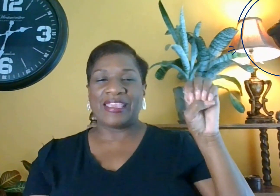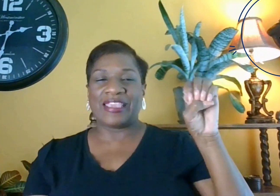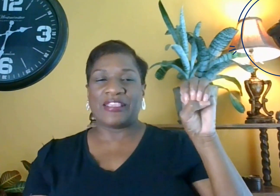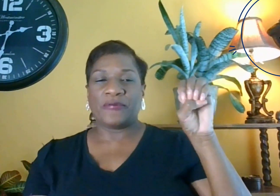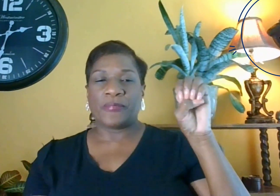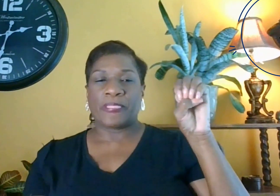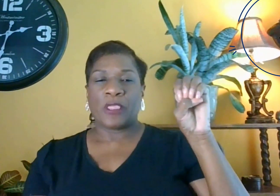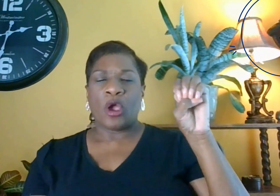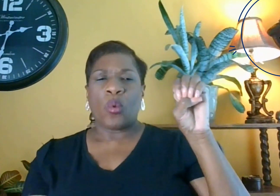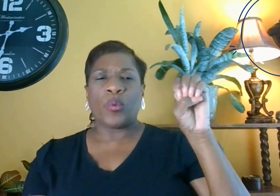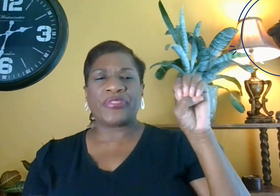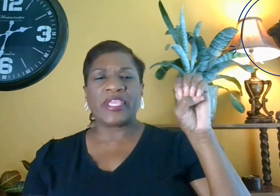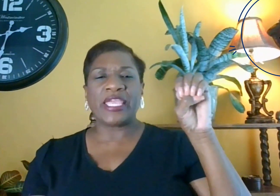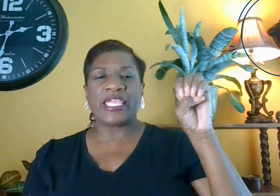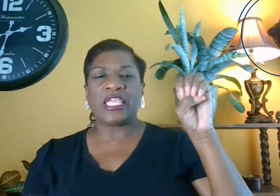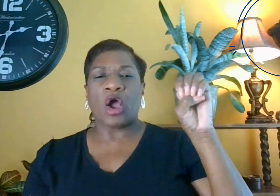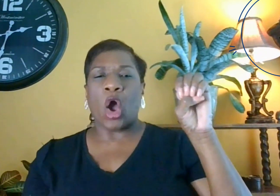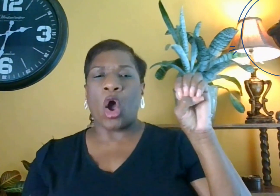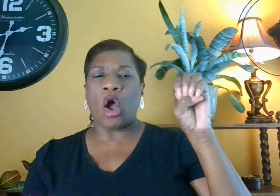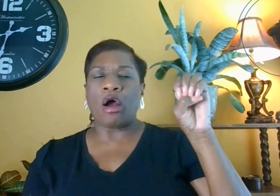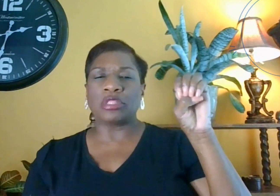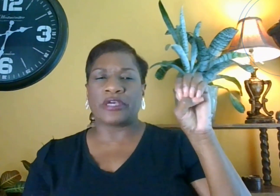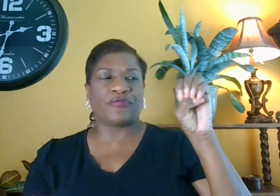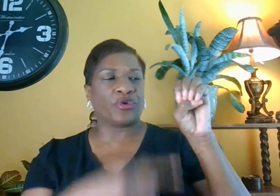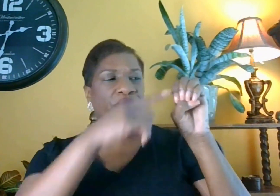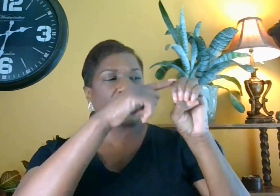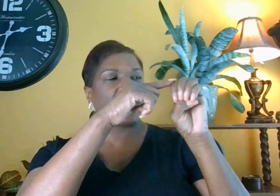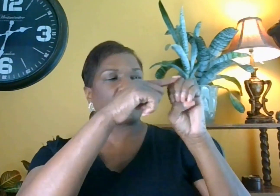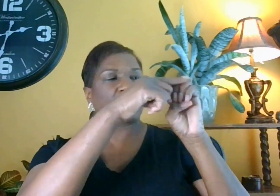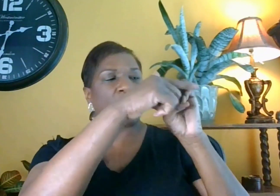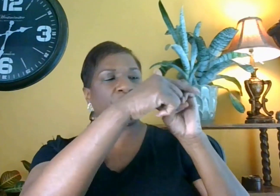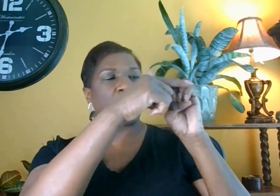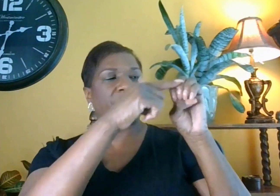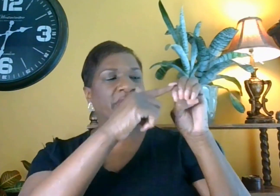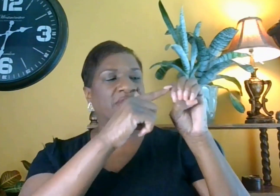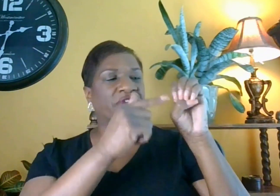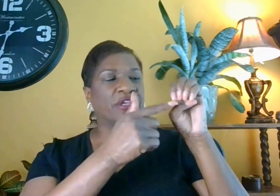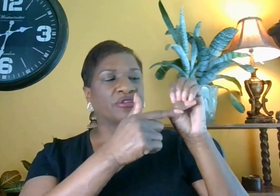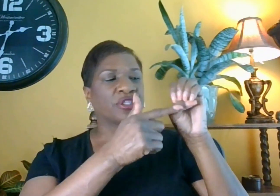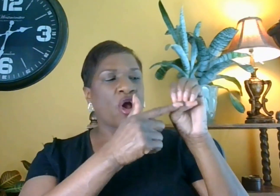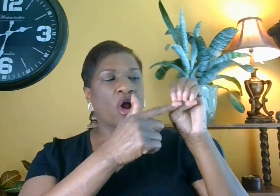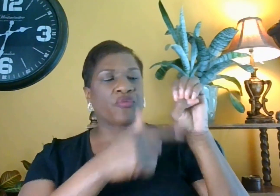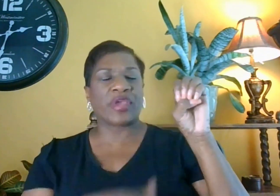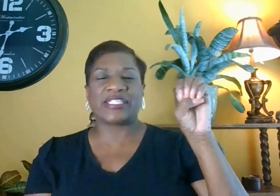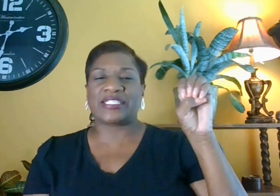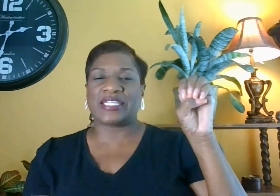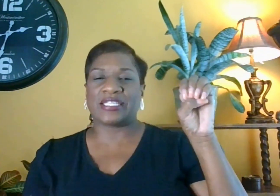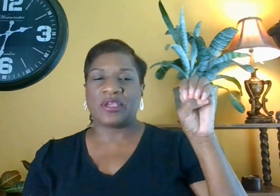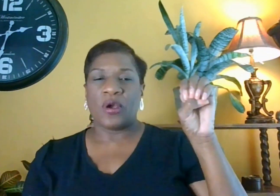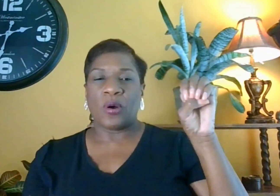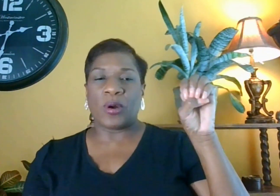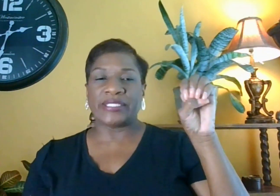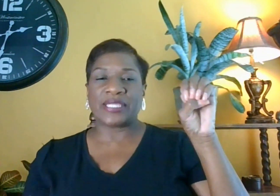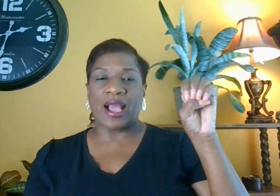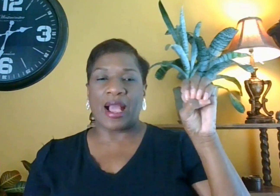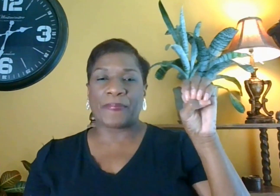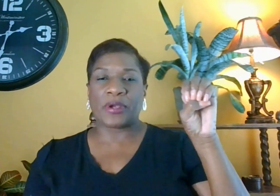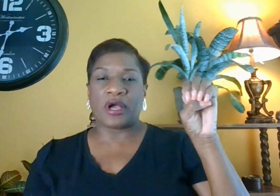E. With E, all of your fingers, all 4 of these fingers are resting on top of